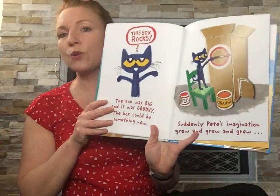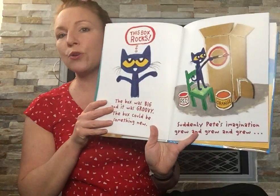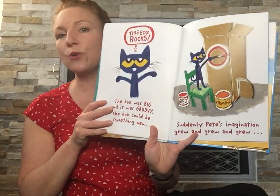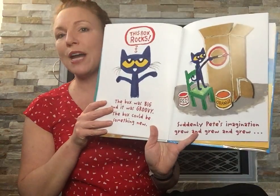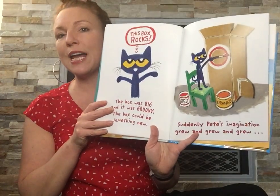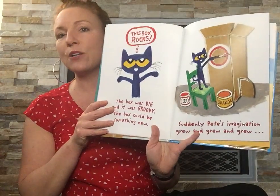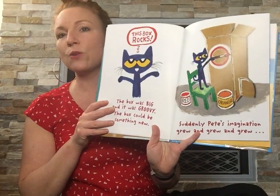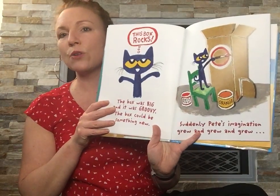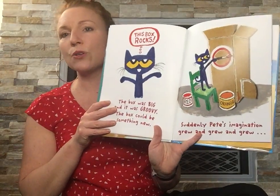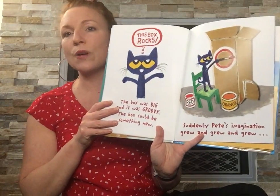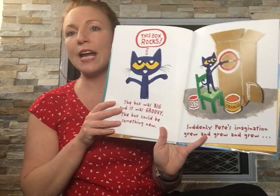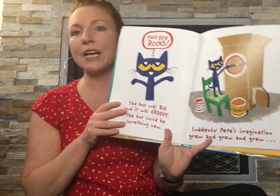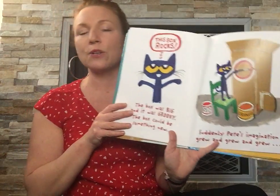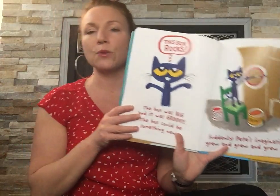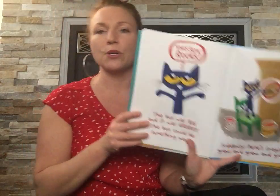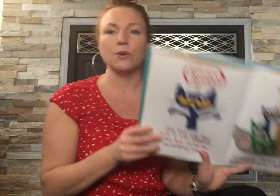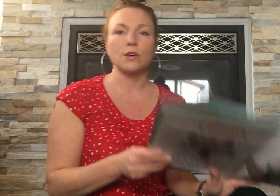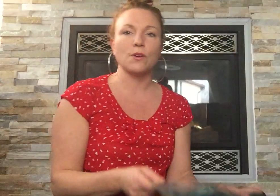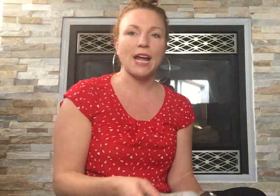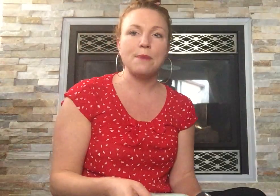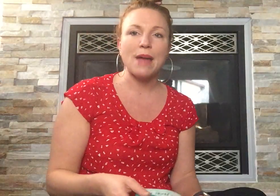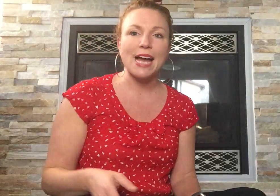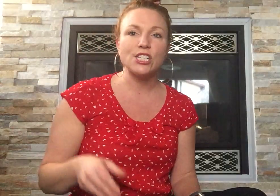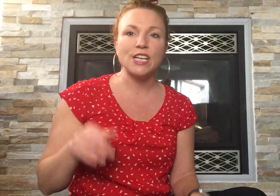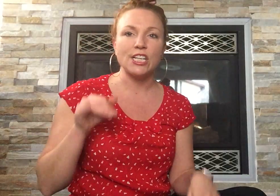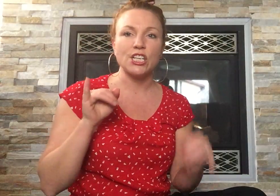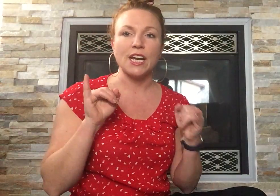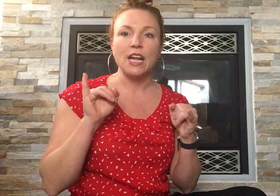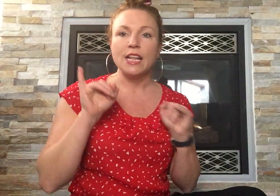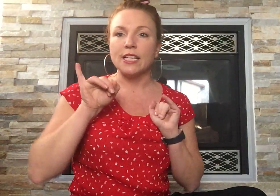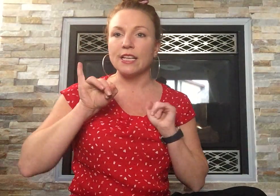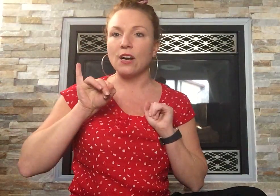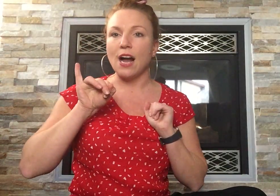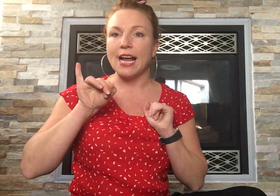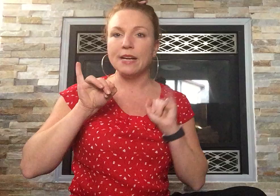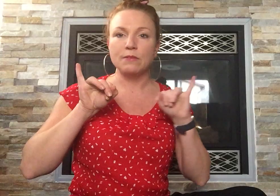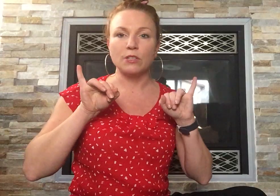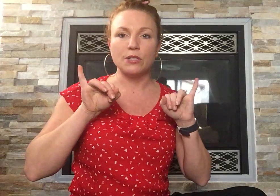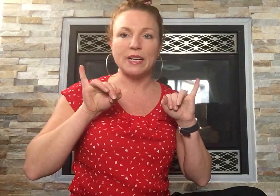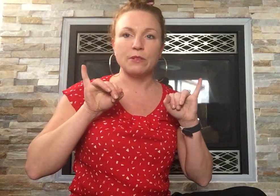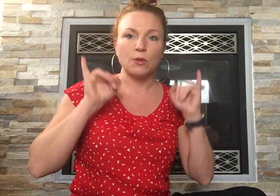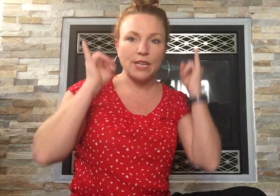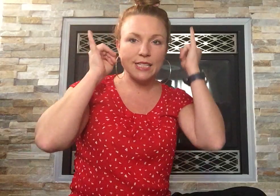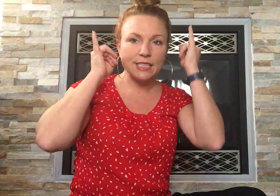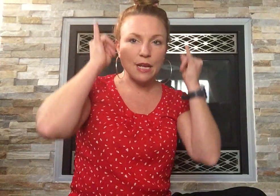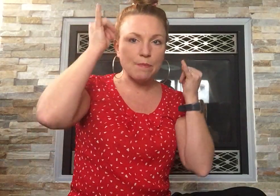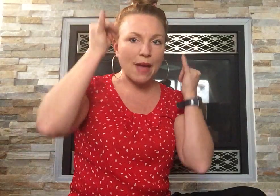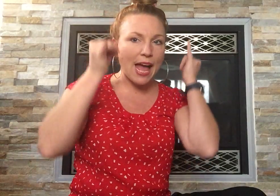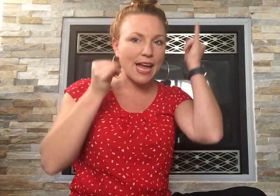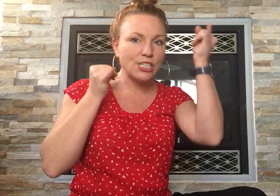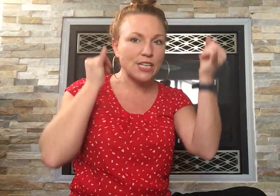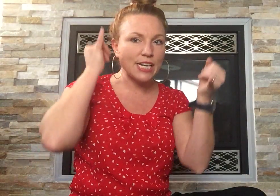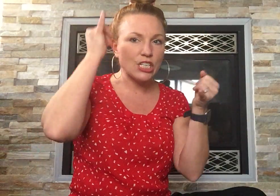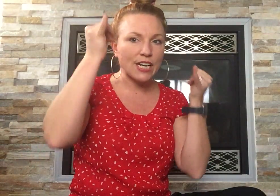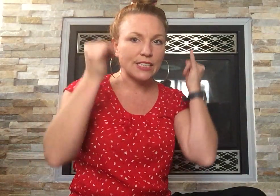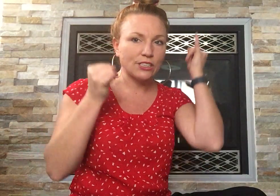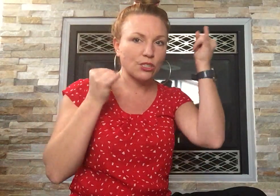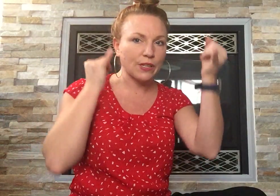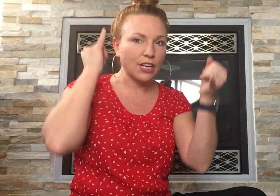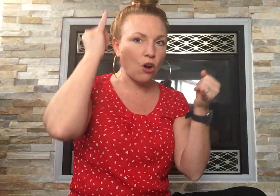grew and grew and grew. Okay, imagination. The letter I, you're going to make it with both hands. Imagination. Showing like all